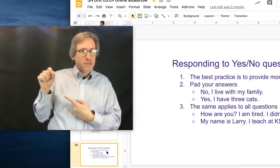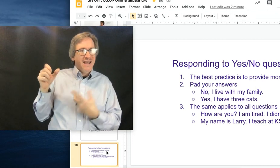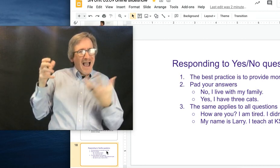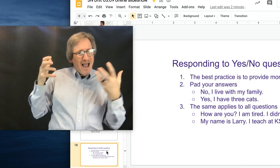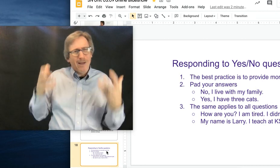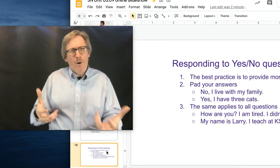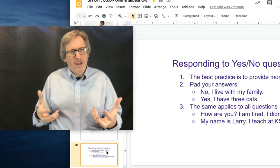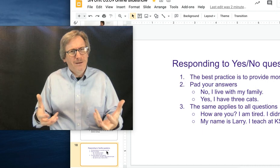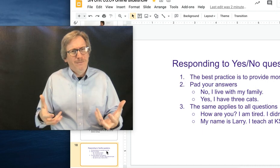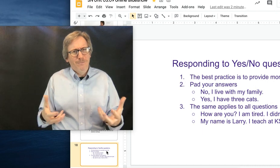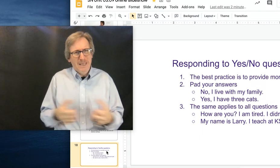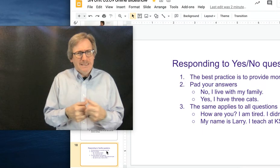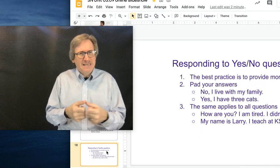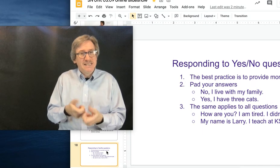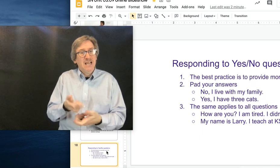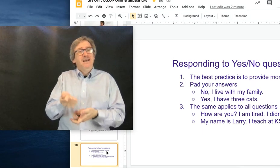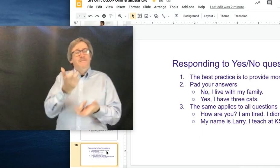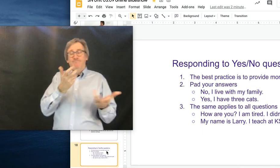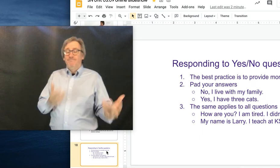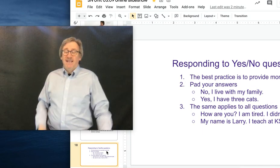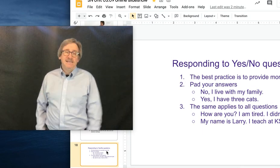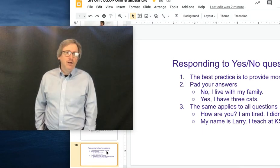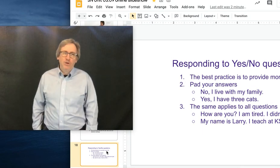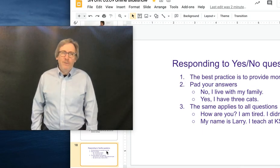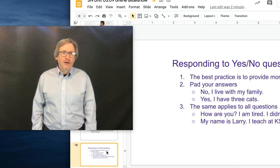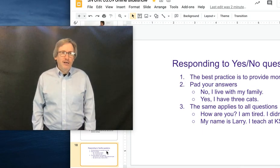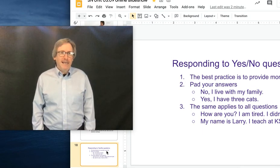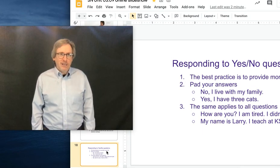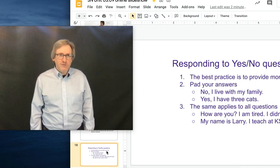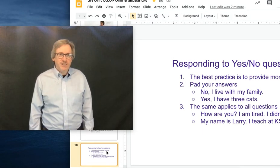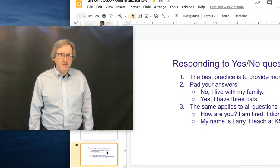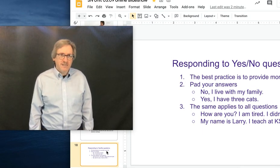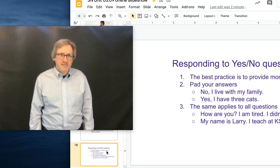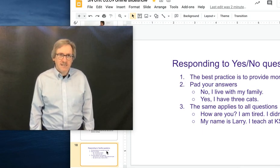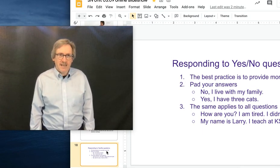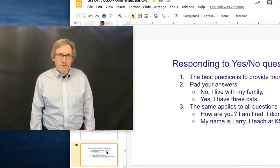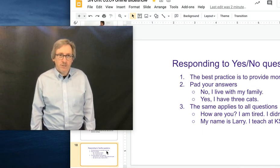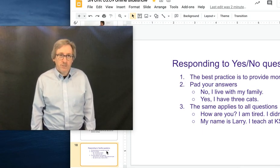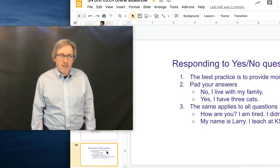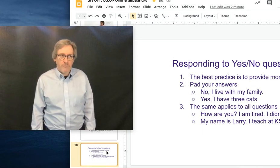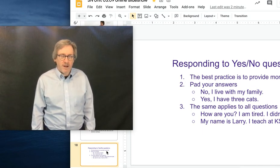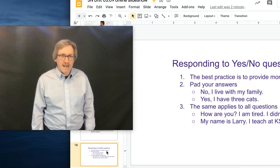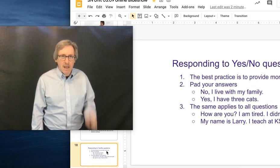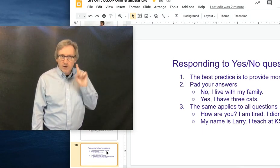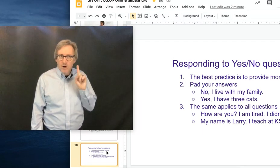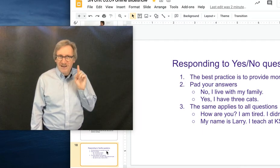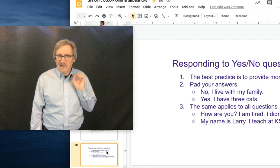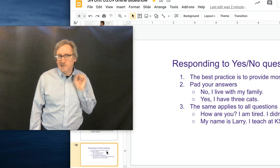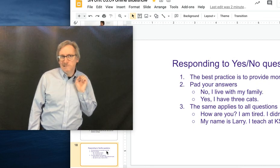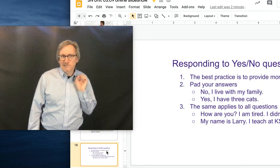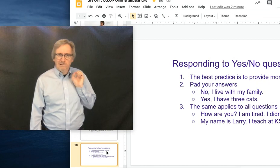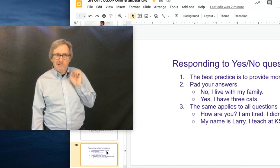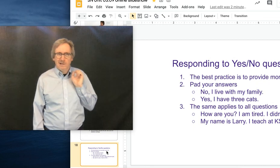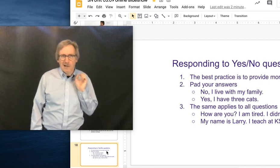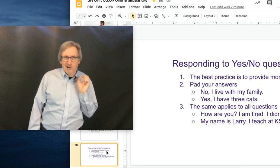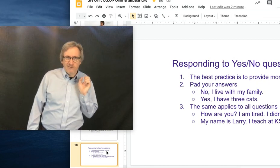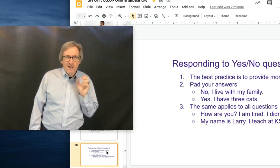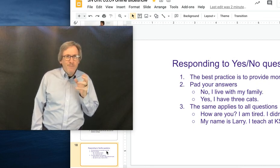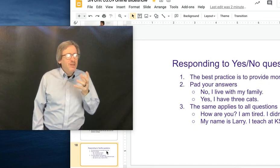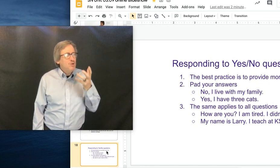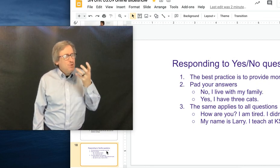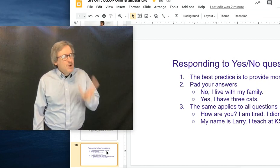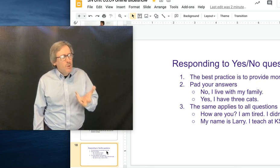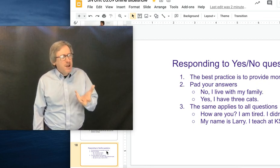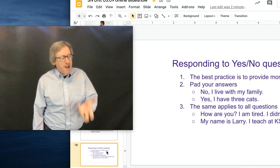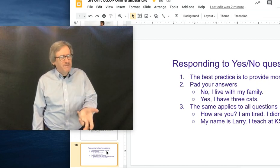answers. I want meat because it's the only way you're going to get used to using this language. And right now you're going, I don't know enough,